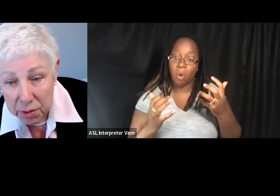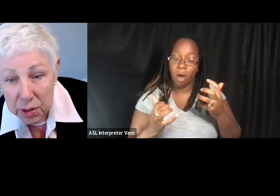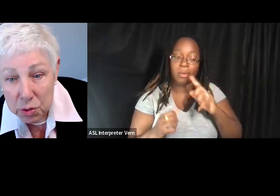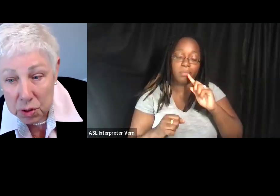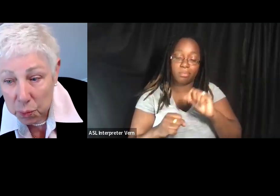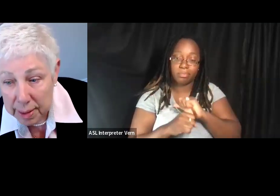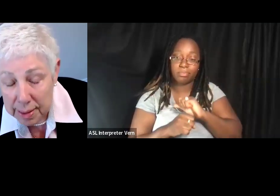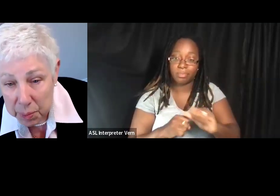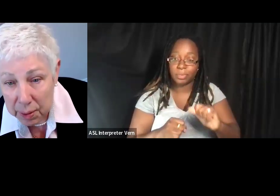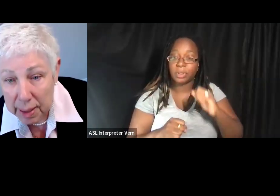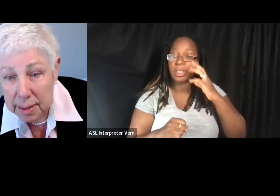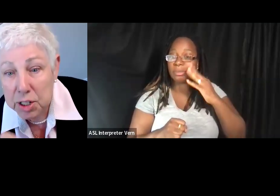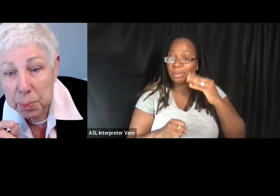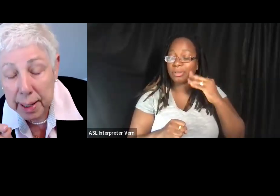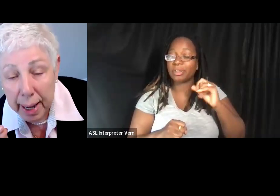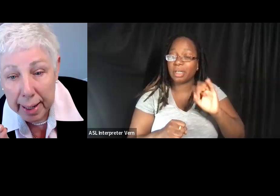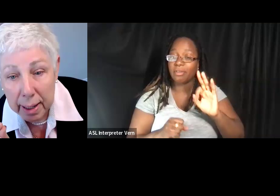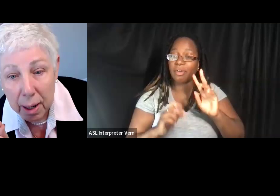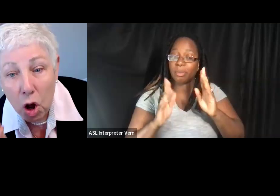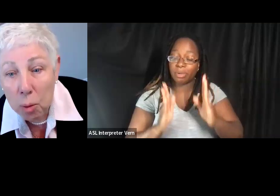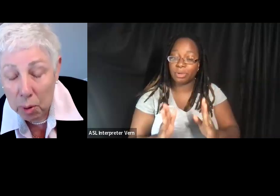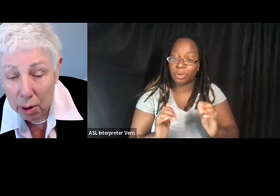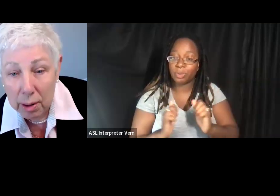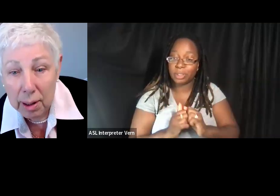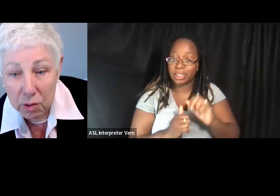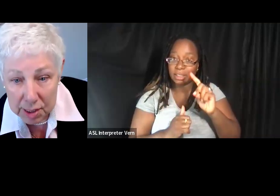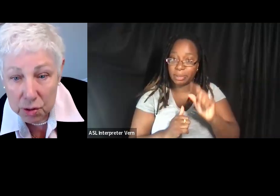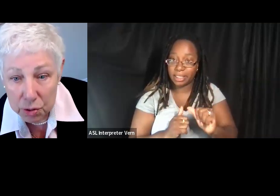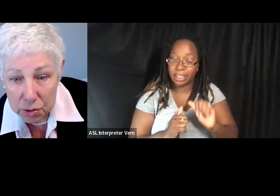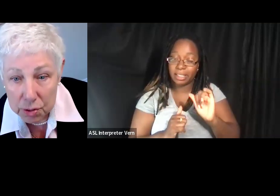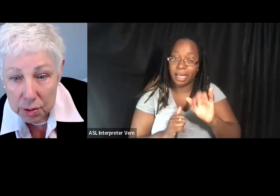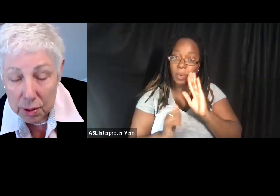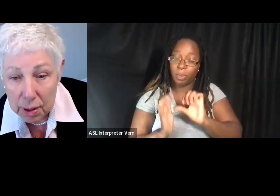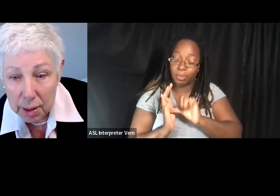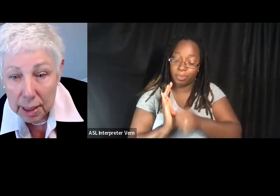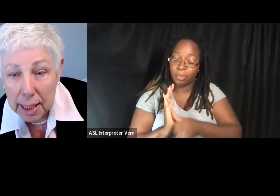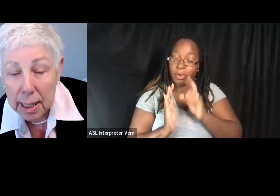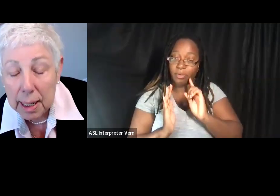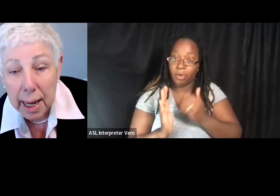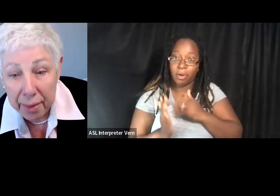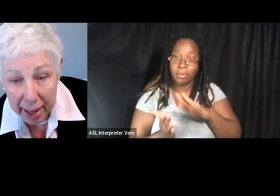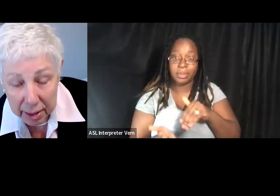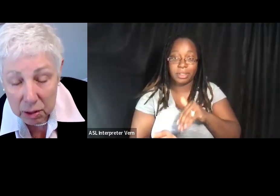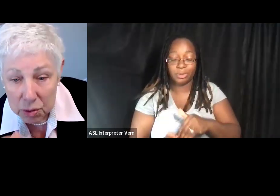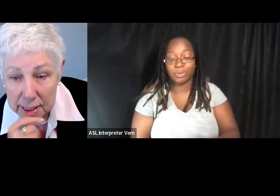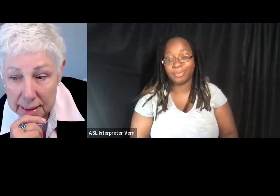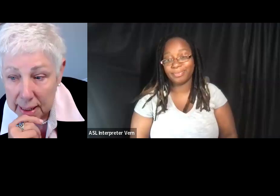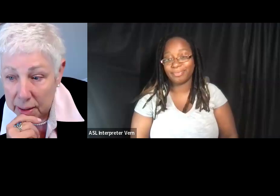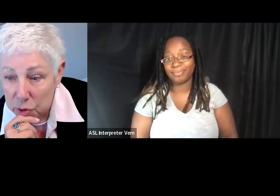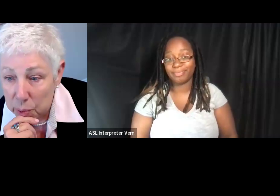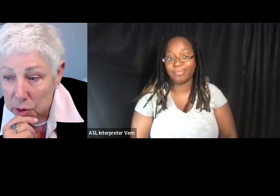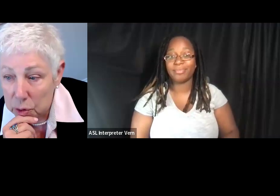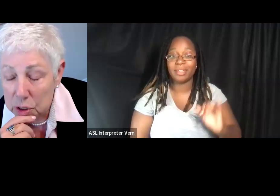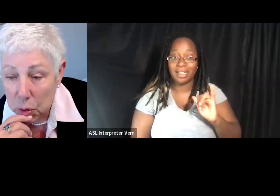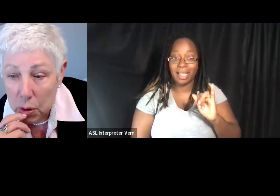of individuals with disabilities to be a hallmark of our centers. And that includes the